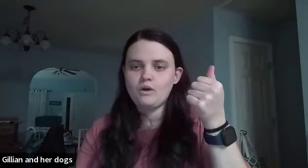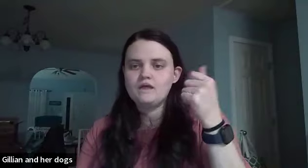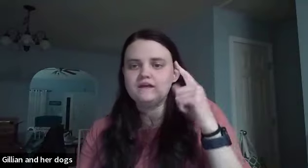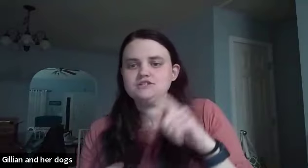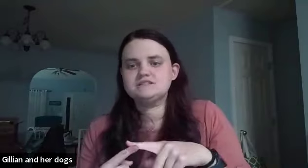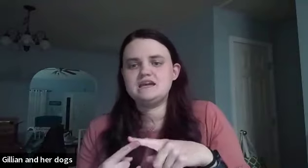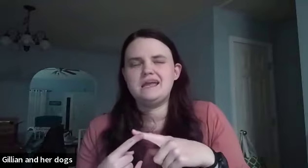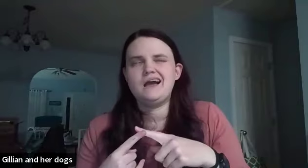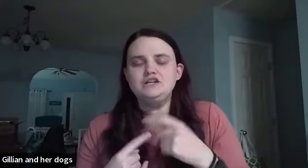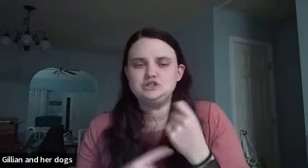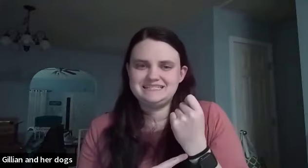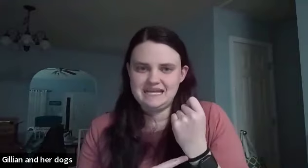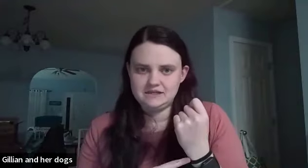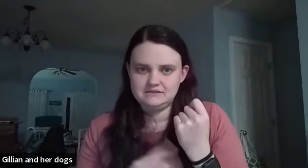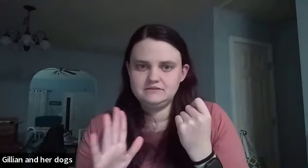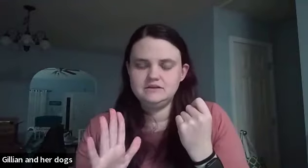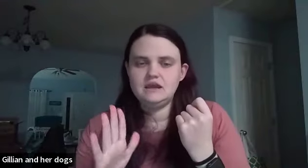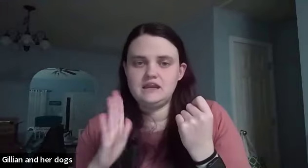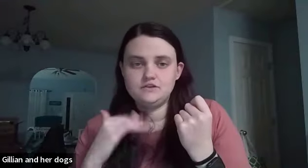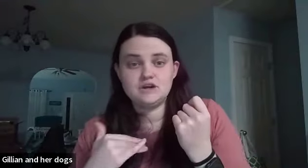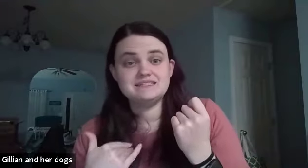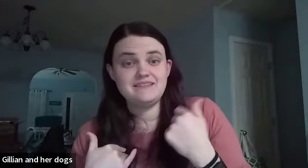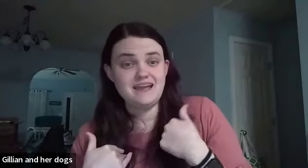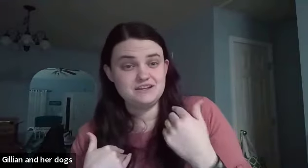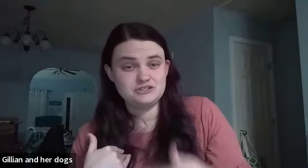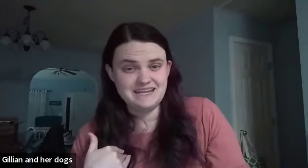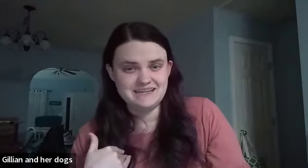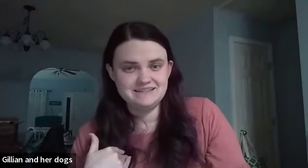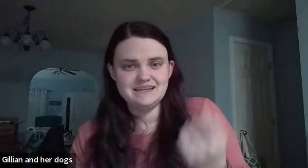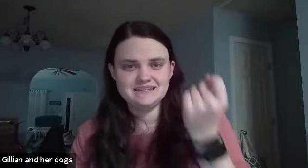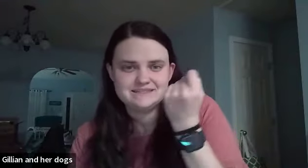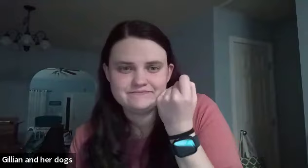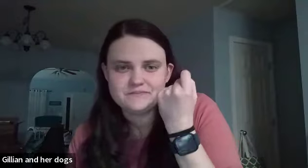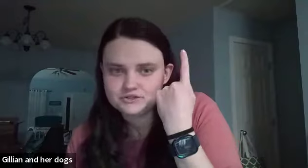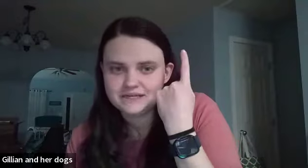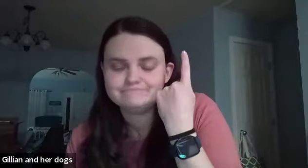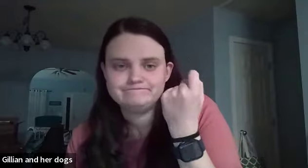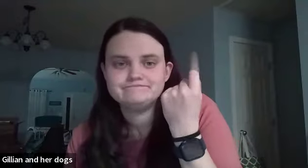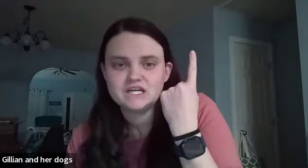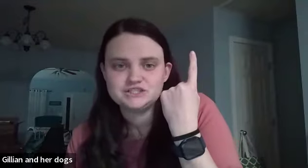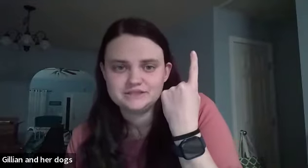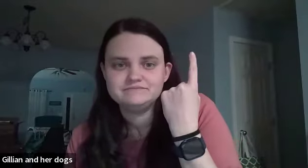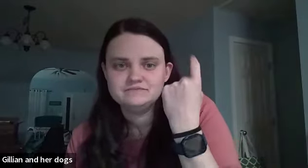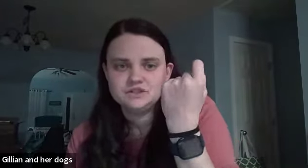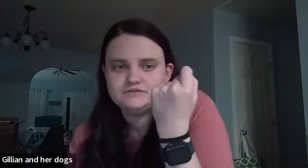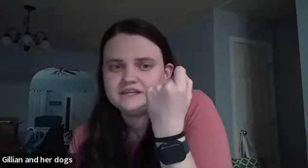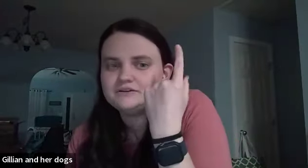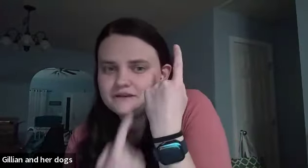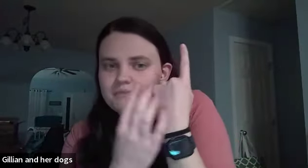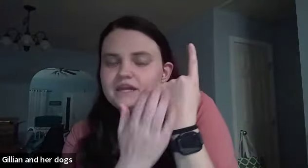Or unless you're saying understand. And if you're trying to say like I understand, it's understand. Understood. You flick your finger up and